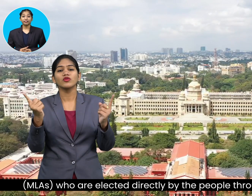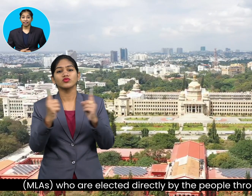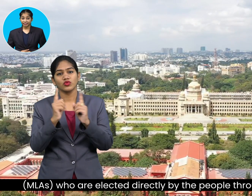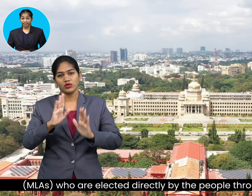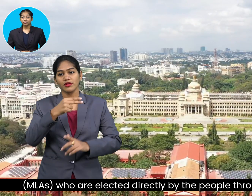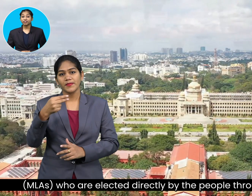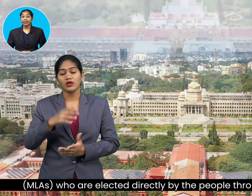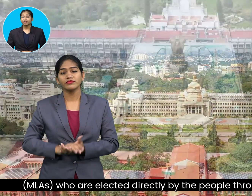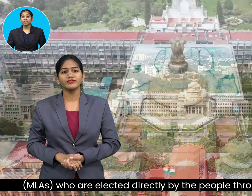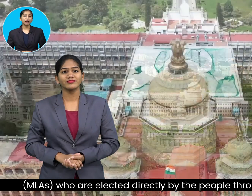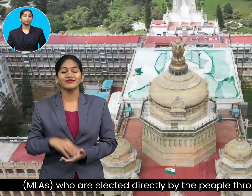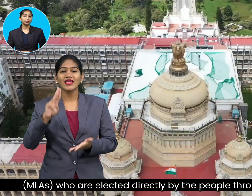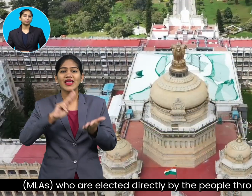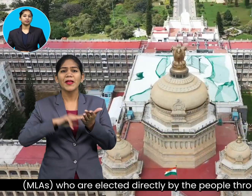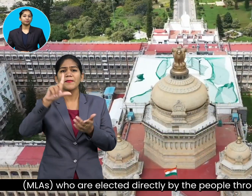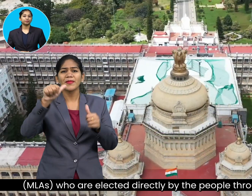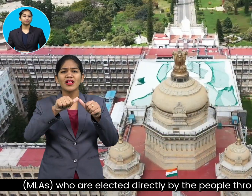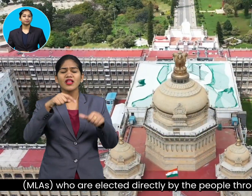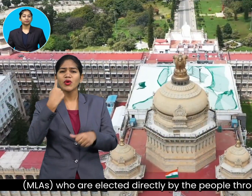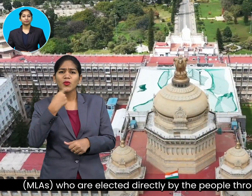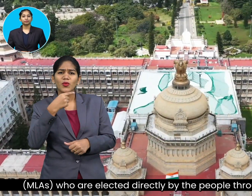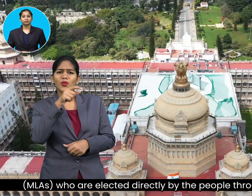who are elected directly by the people